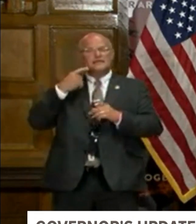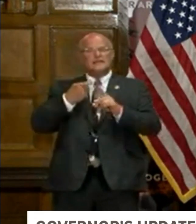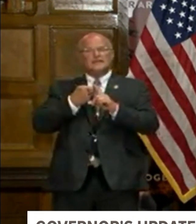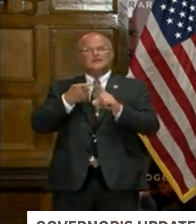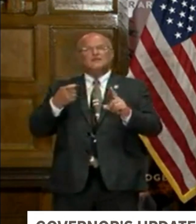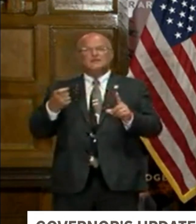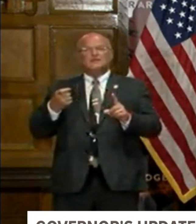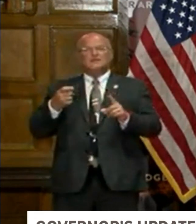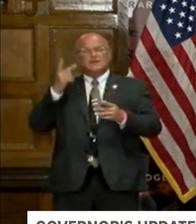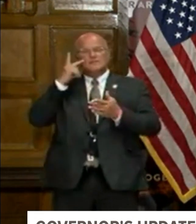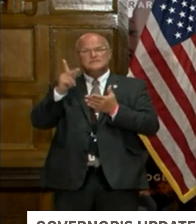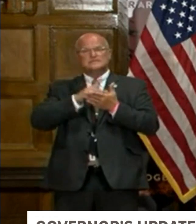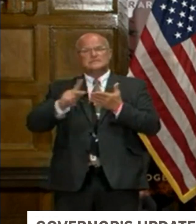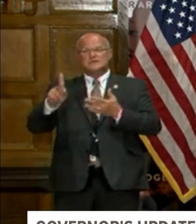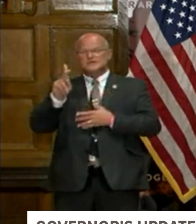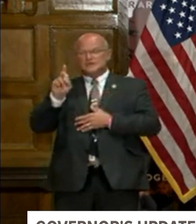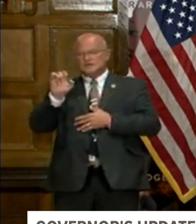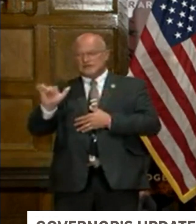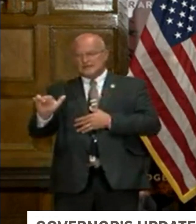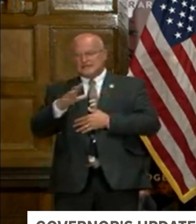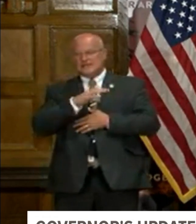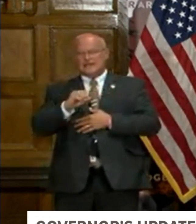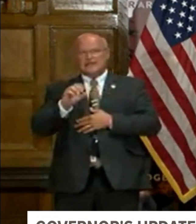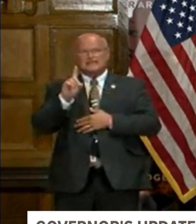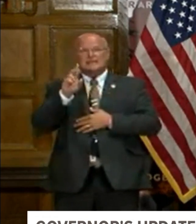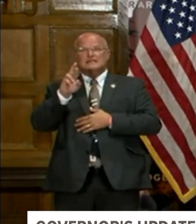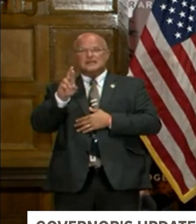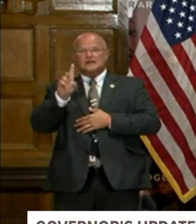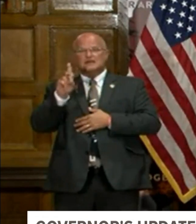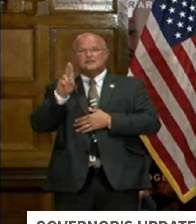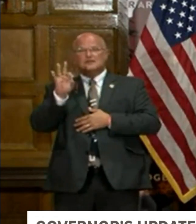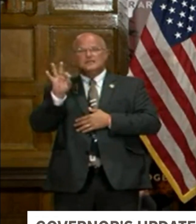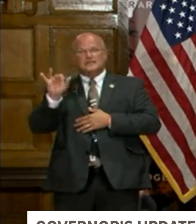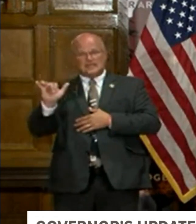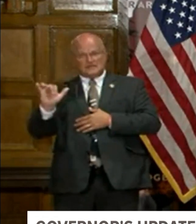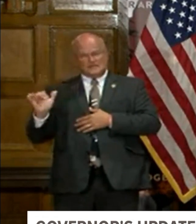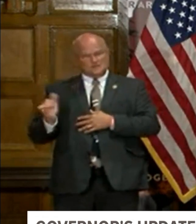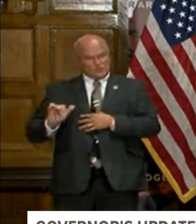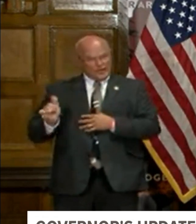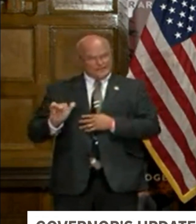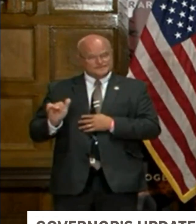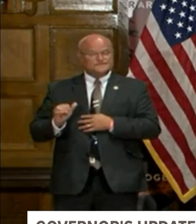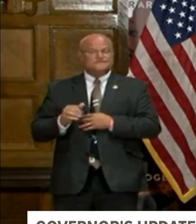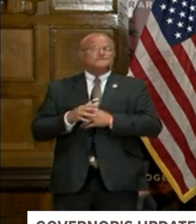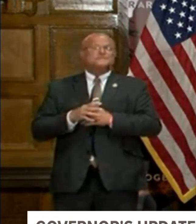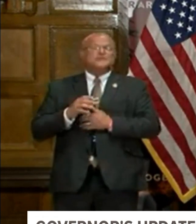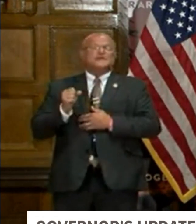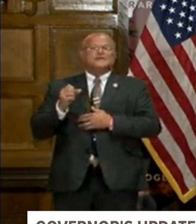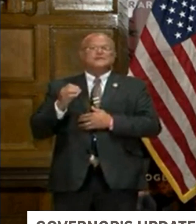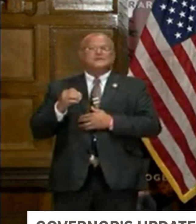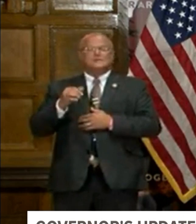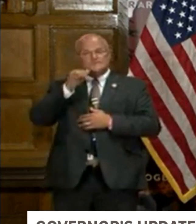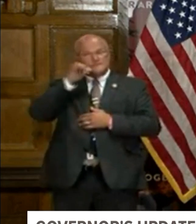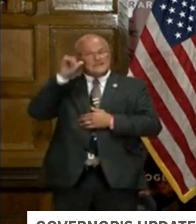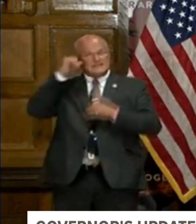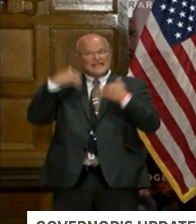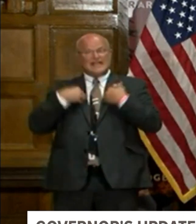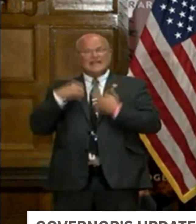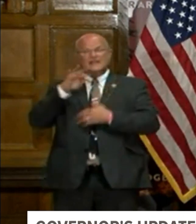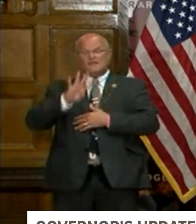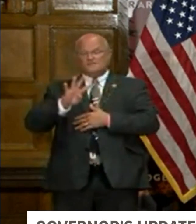from Secretary Key and Dr. Duffy as well. And so yesterday we